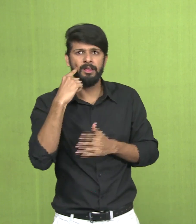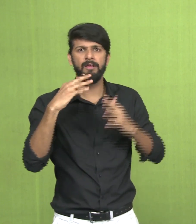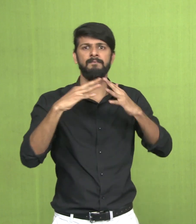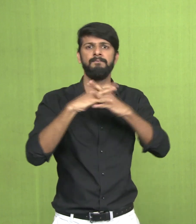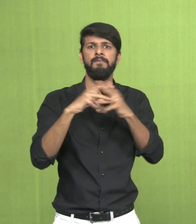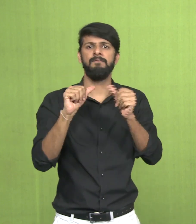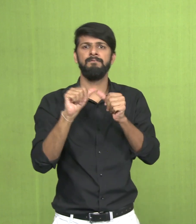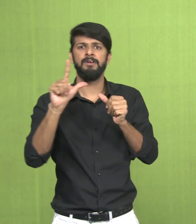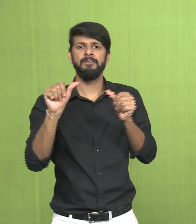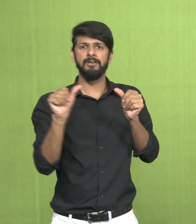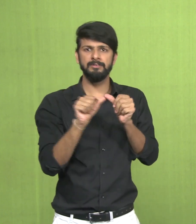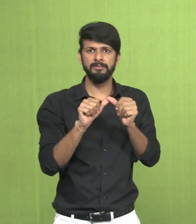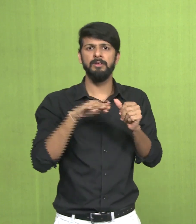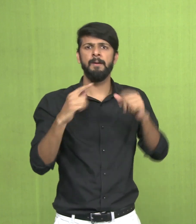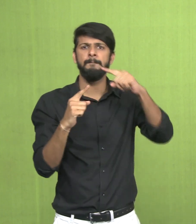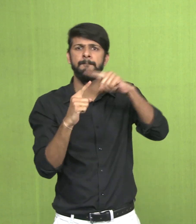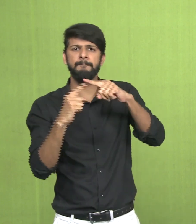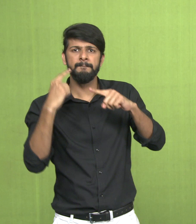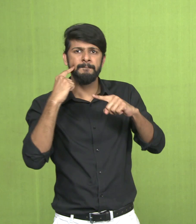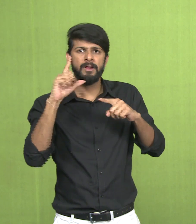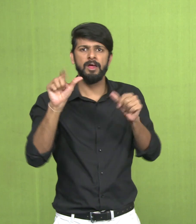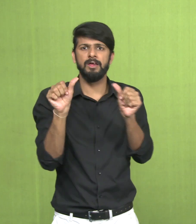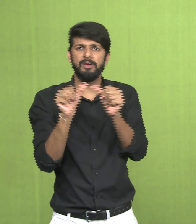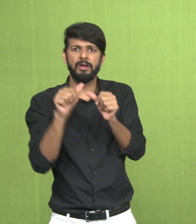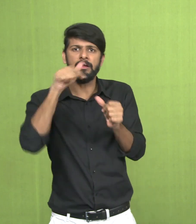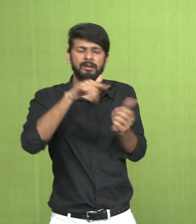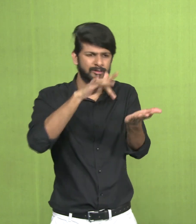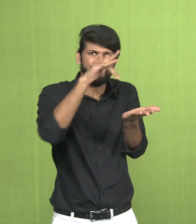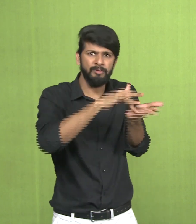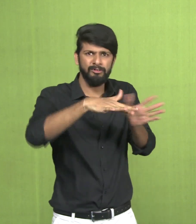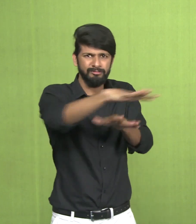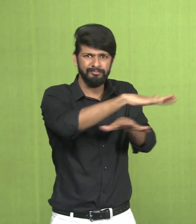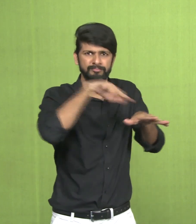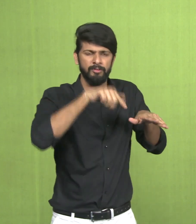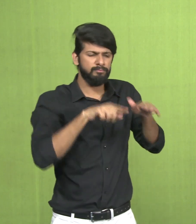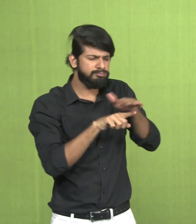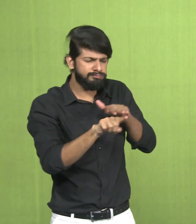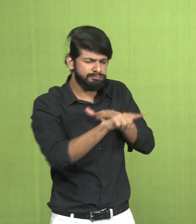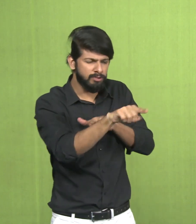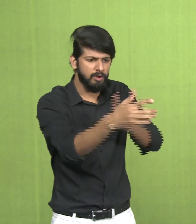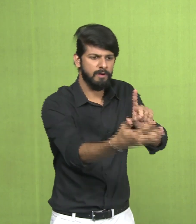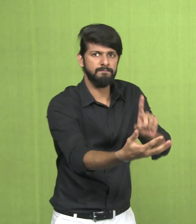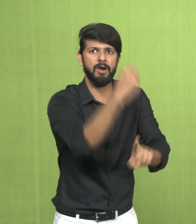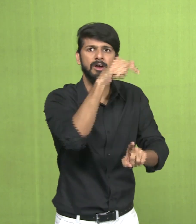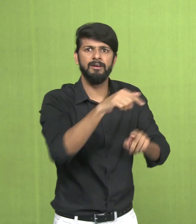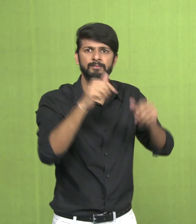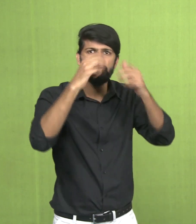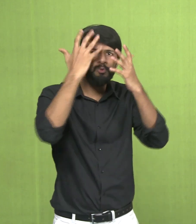Garhi Wala Tilla site.